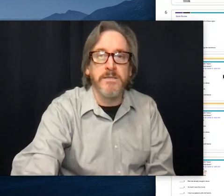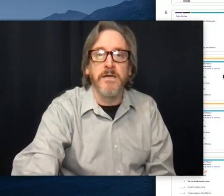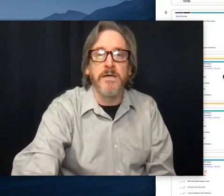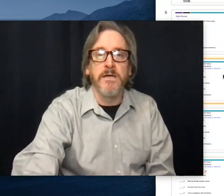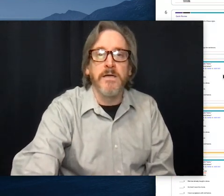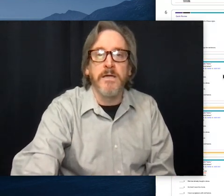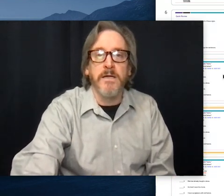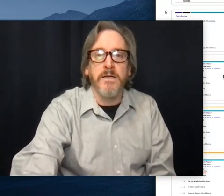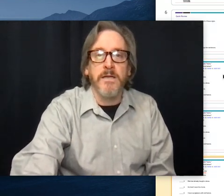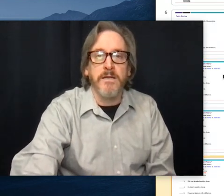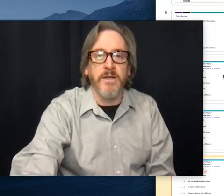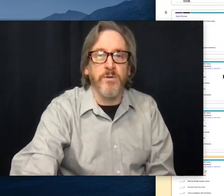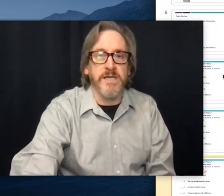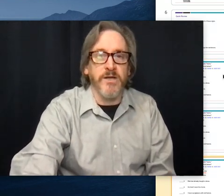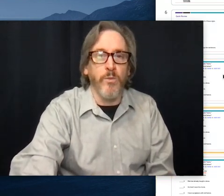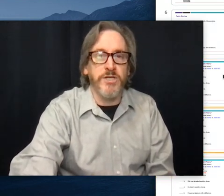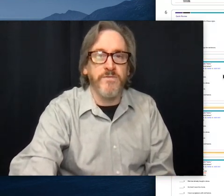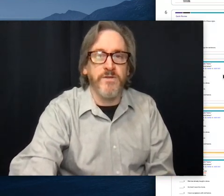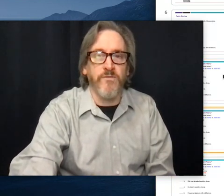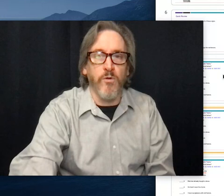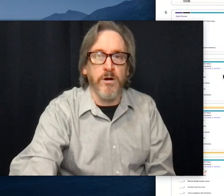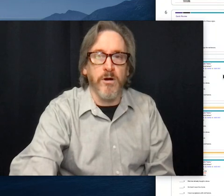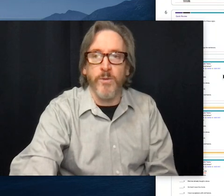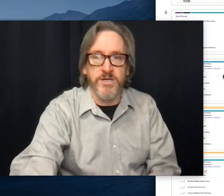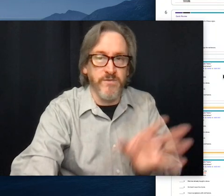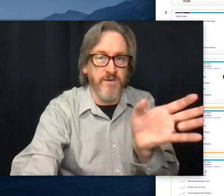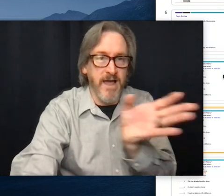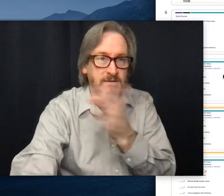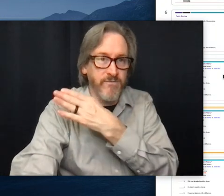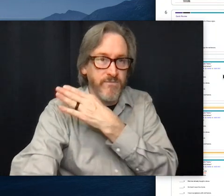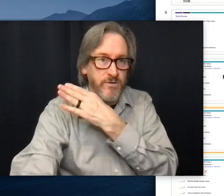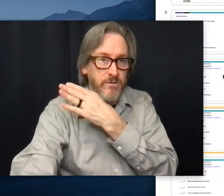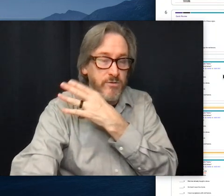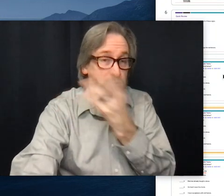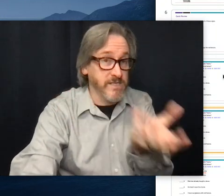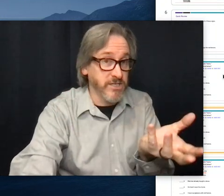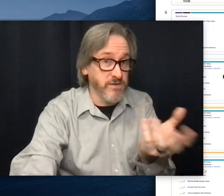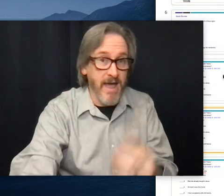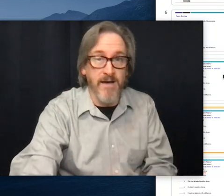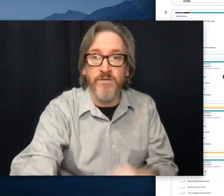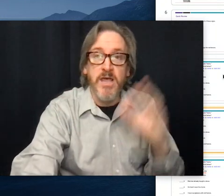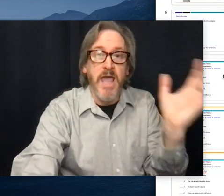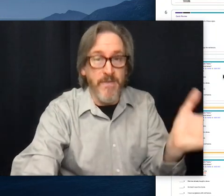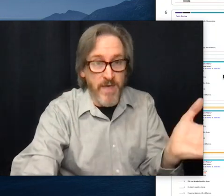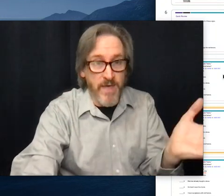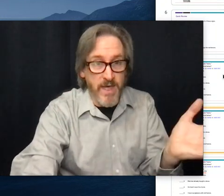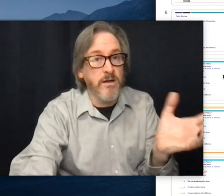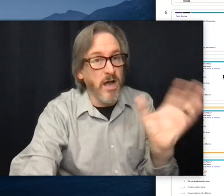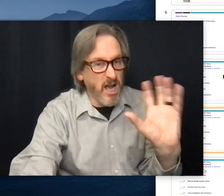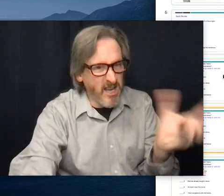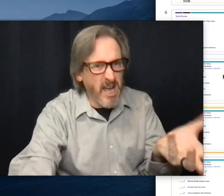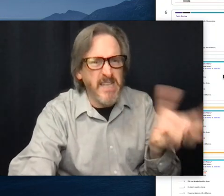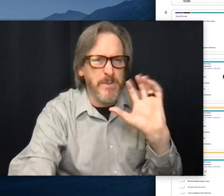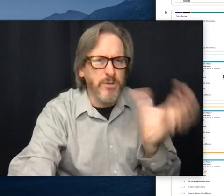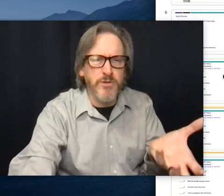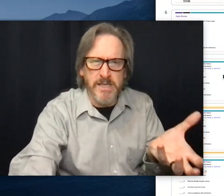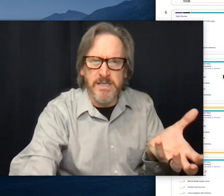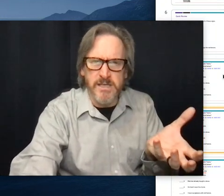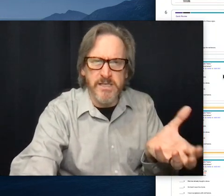it. Then we'll tell you which of the 4 or which of the 5 translations to have. And then